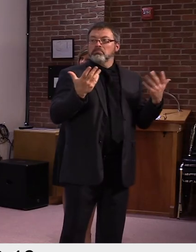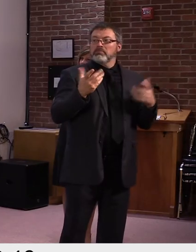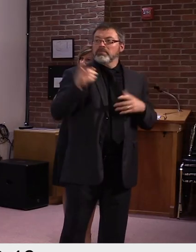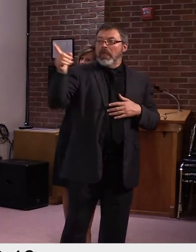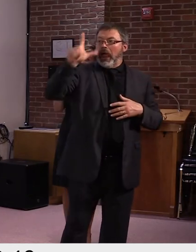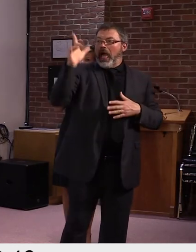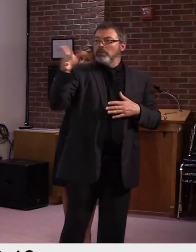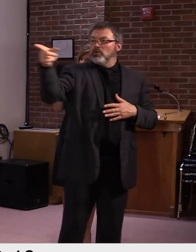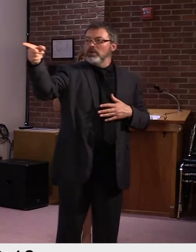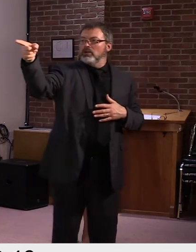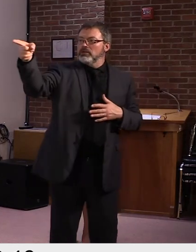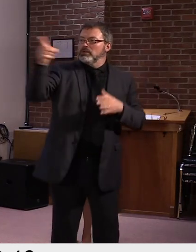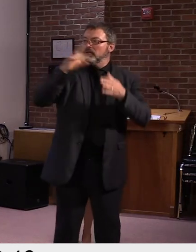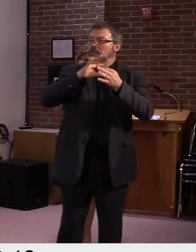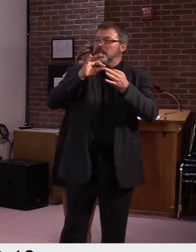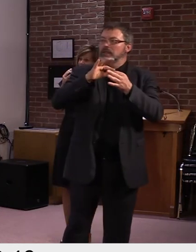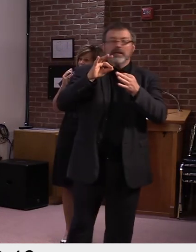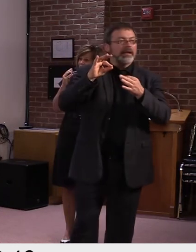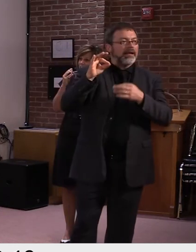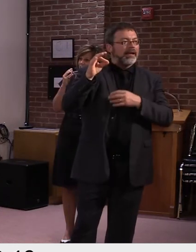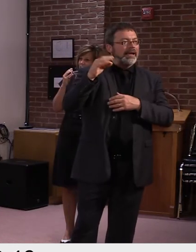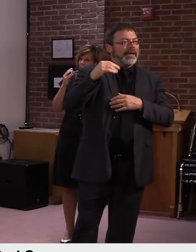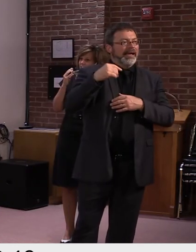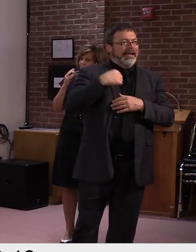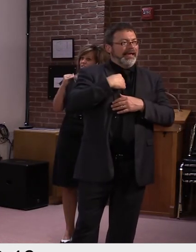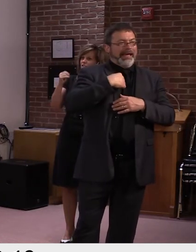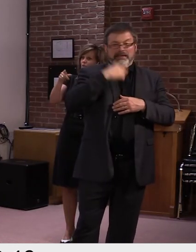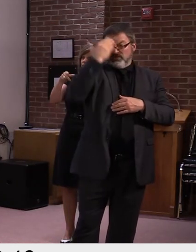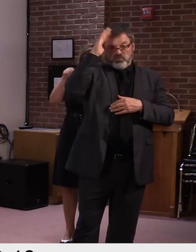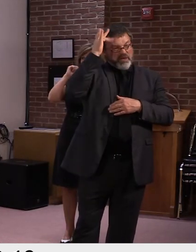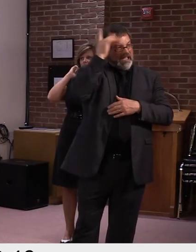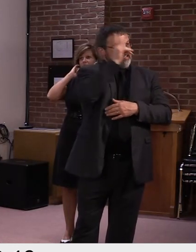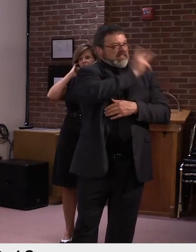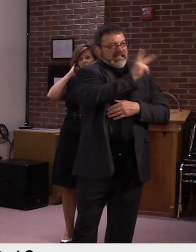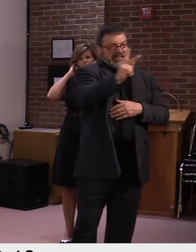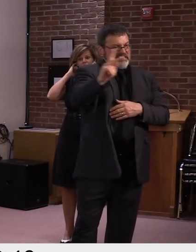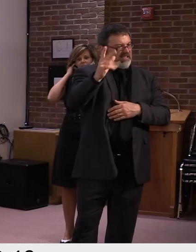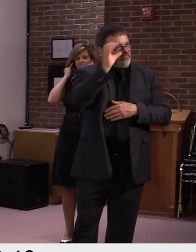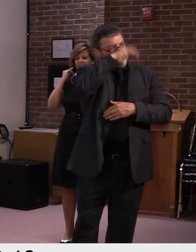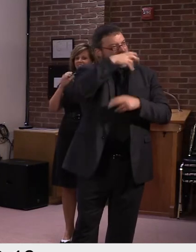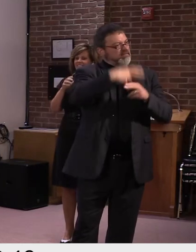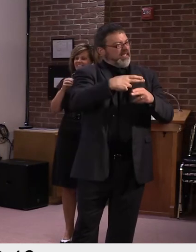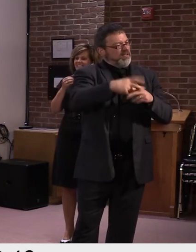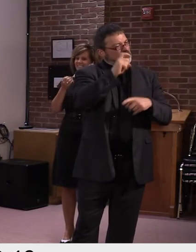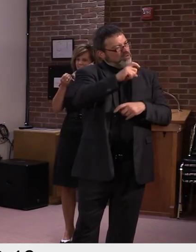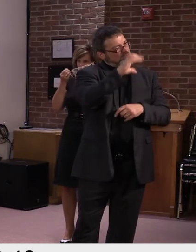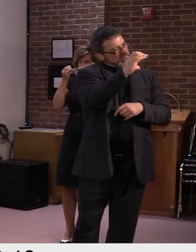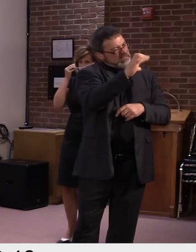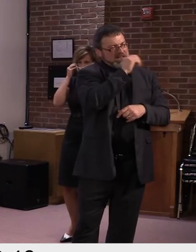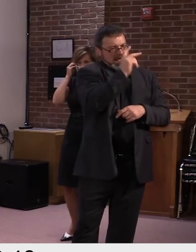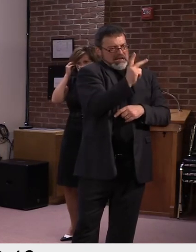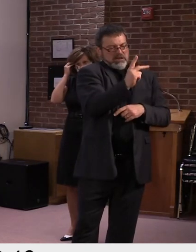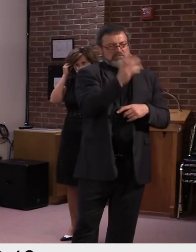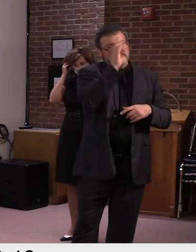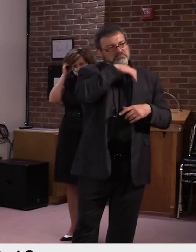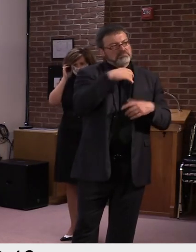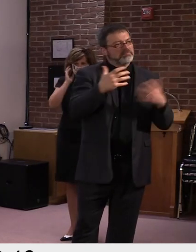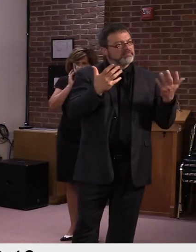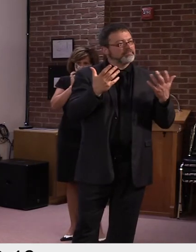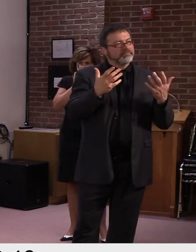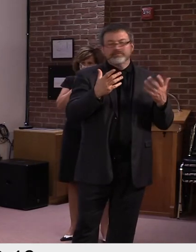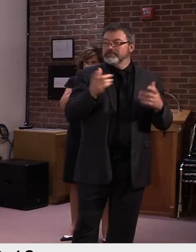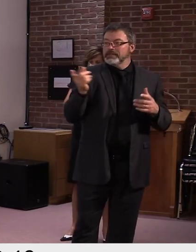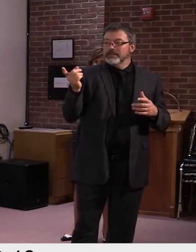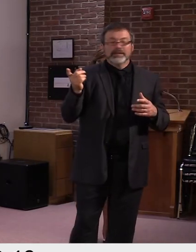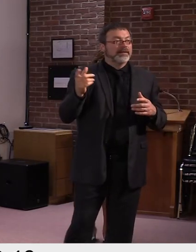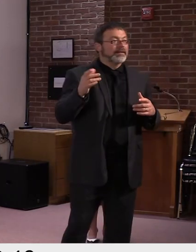I don't think our state librarian is aware of this one either. Julie might. Secretary Moore? I can speak to that. Sure,